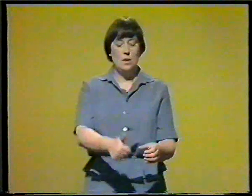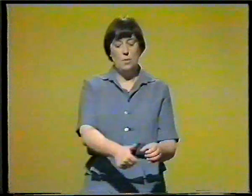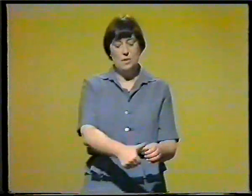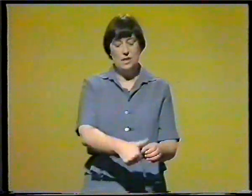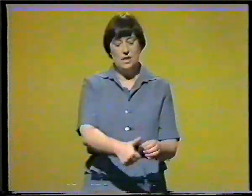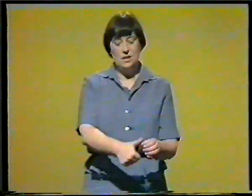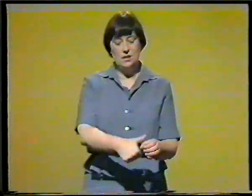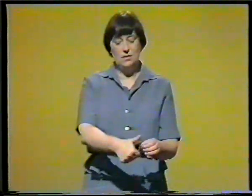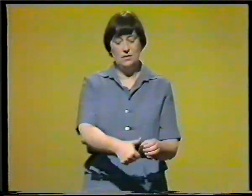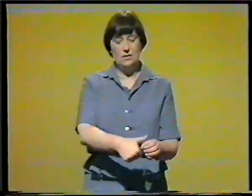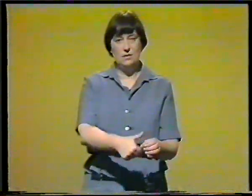Potato.